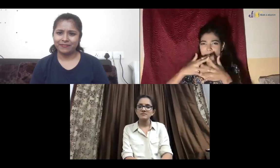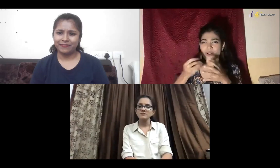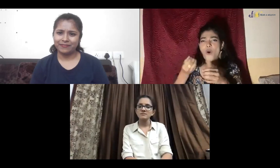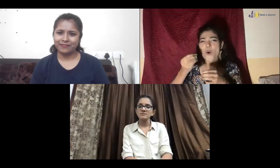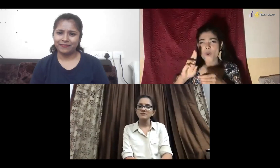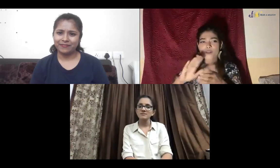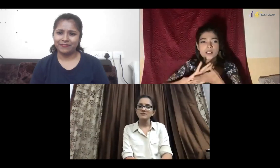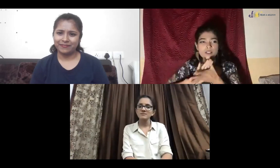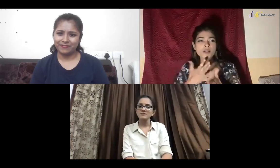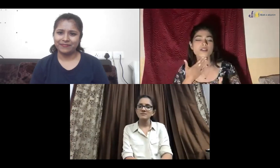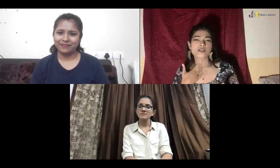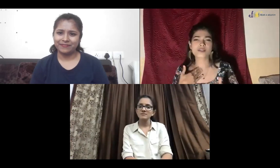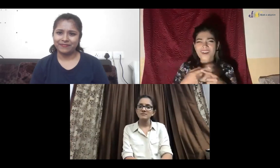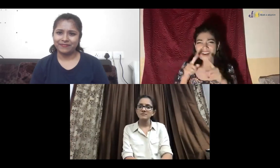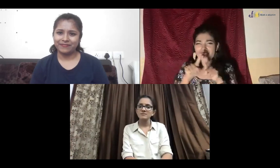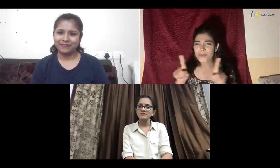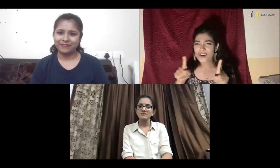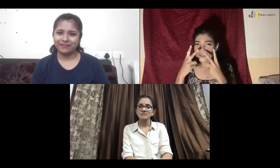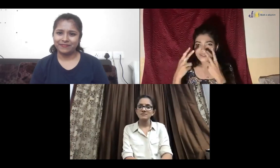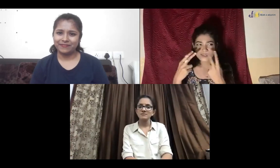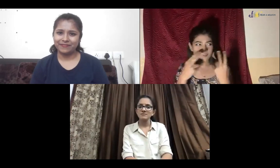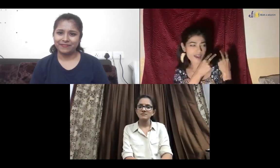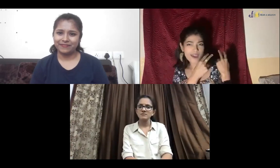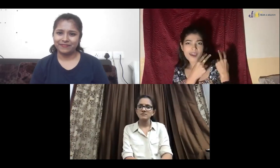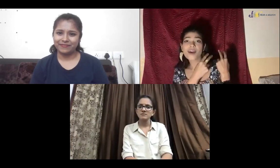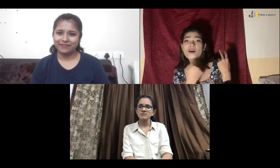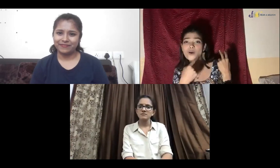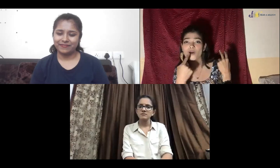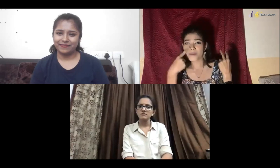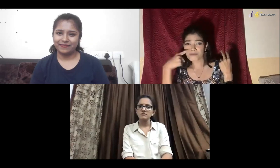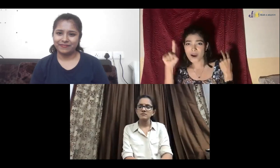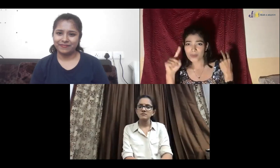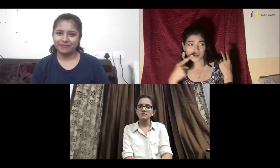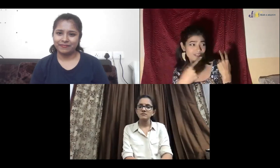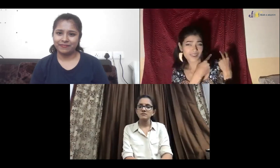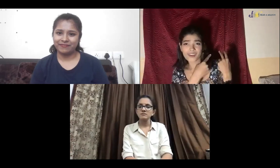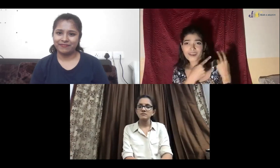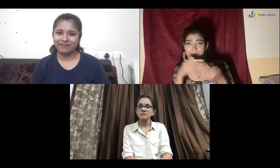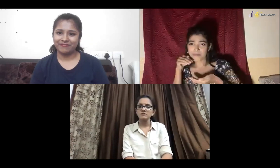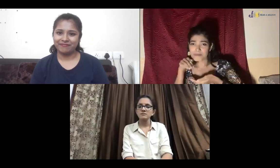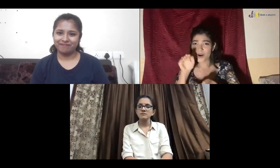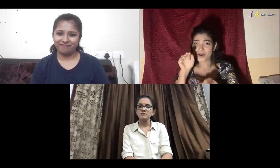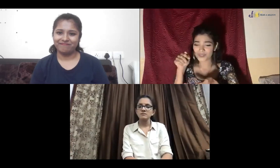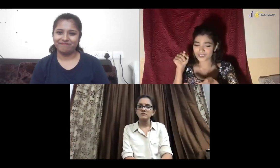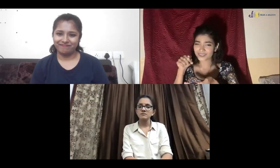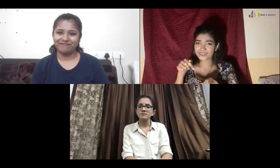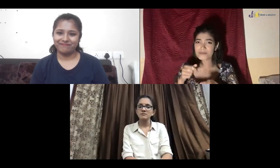uh, girl baby is born, if if boy would like to rape a woman, is